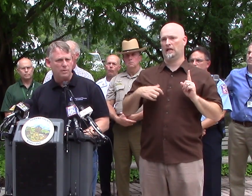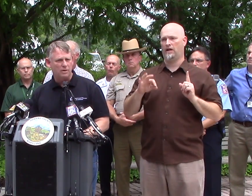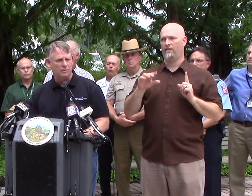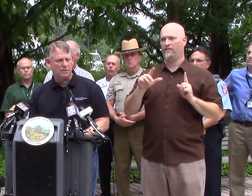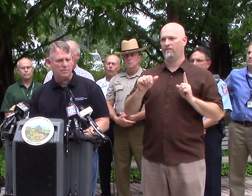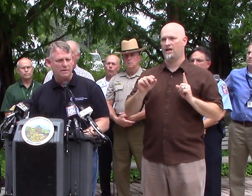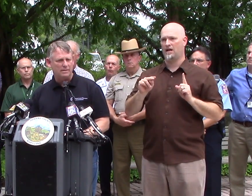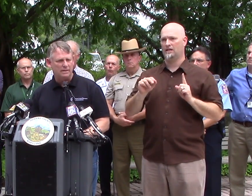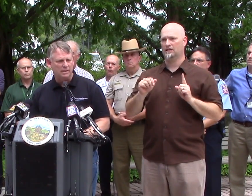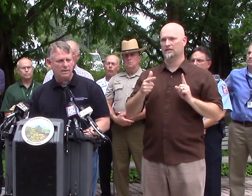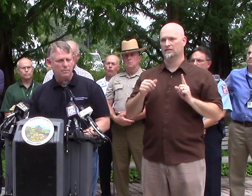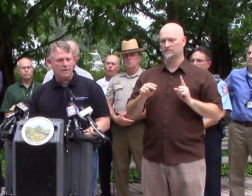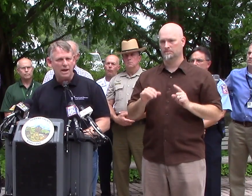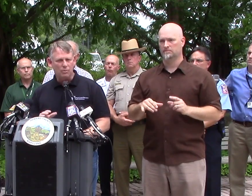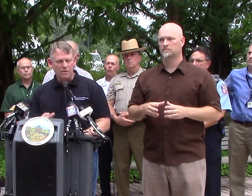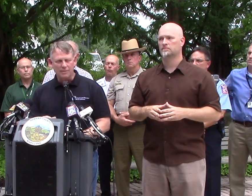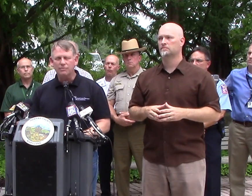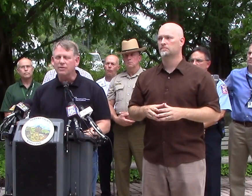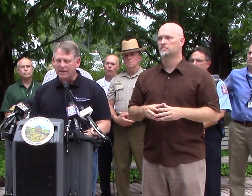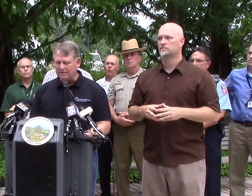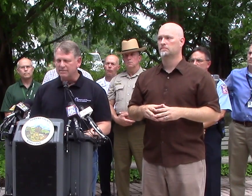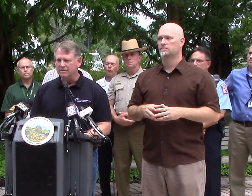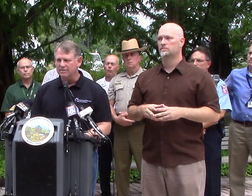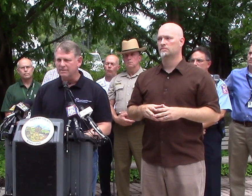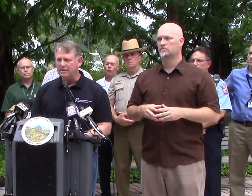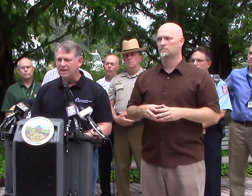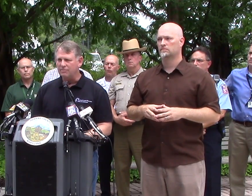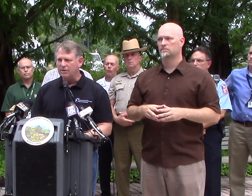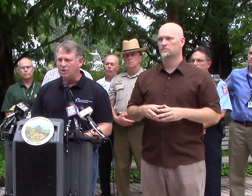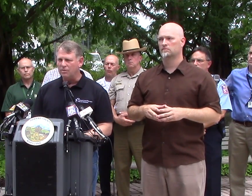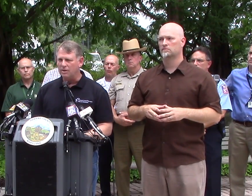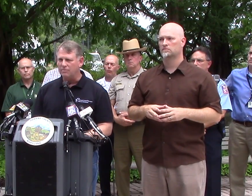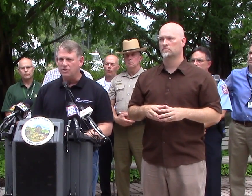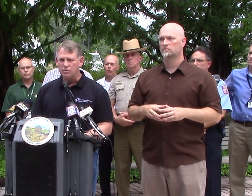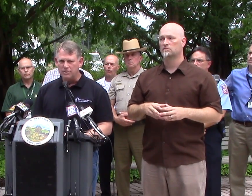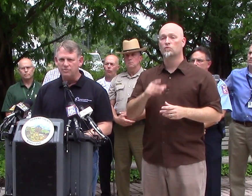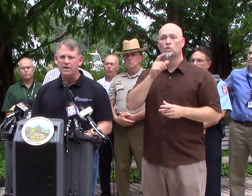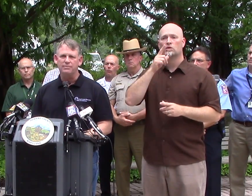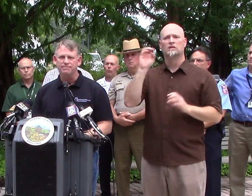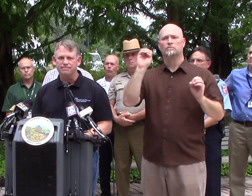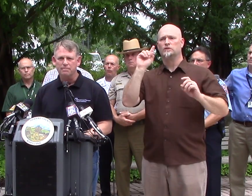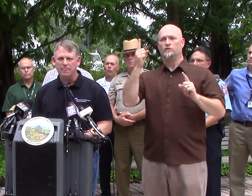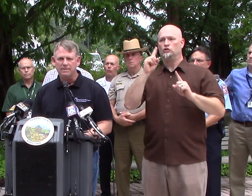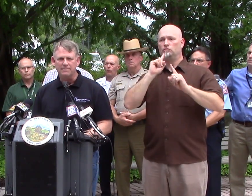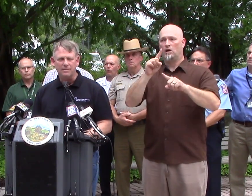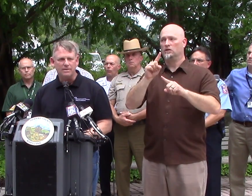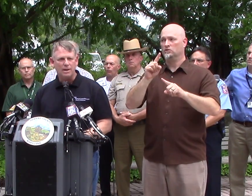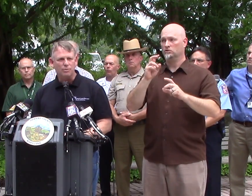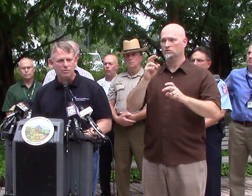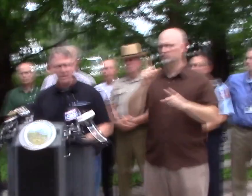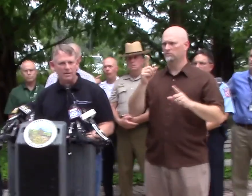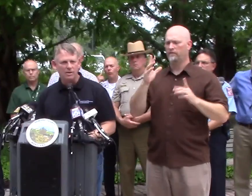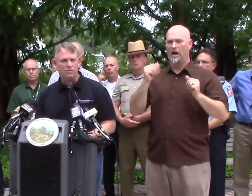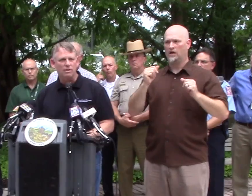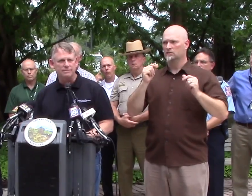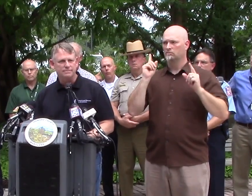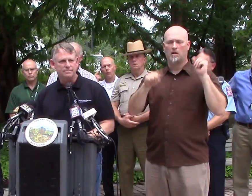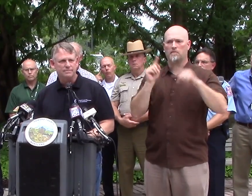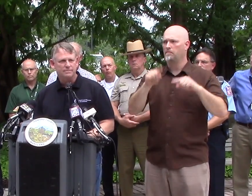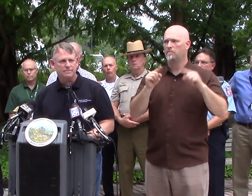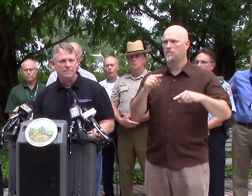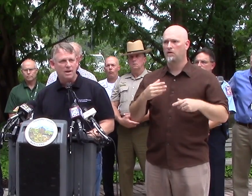first responders have been amazing. But I will never forget seeing that video of the human chain saving that person out of that